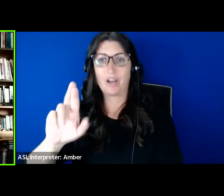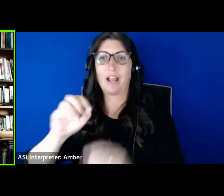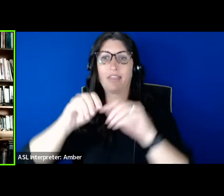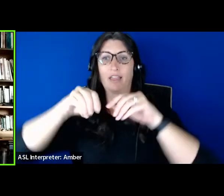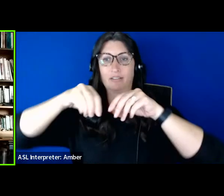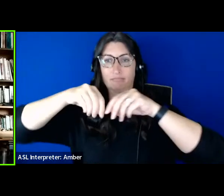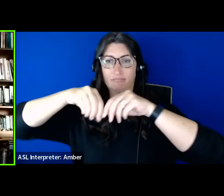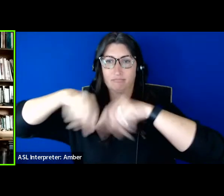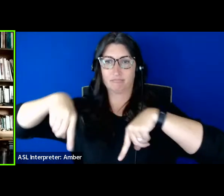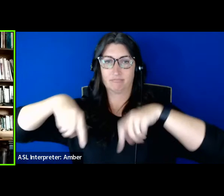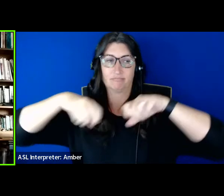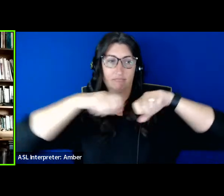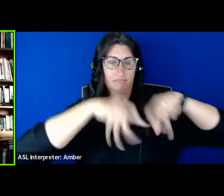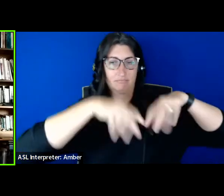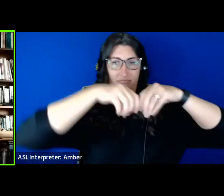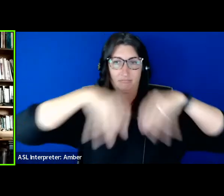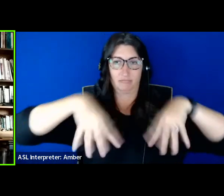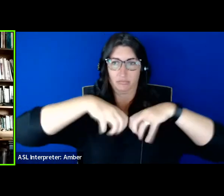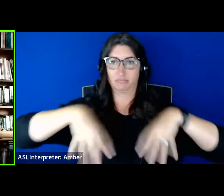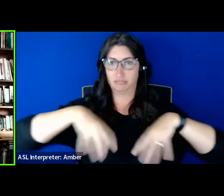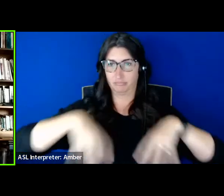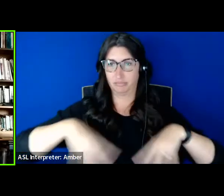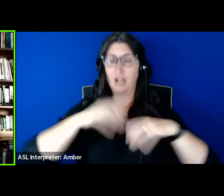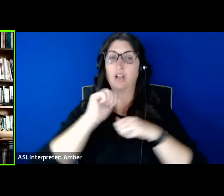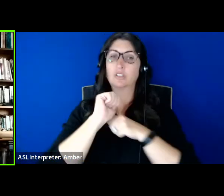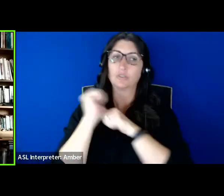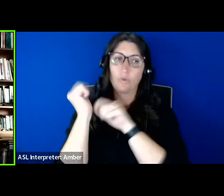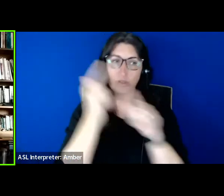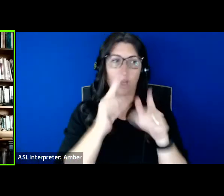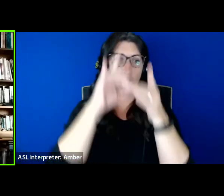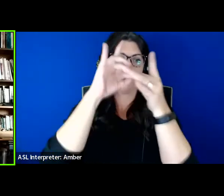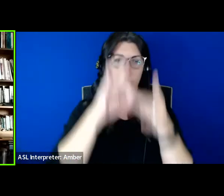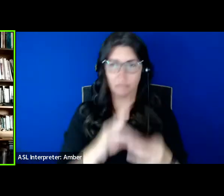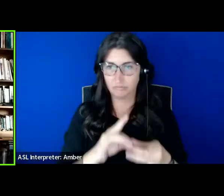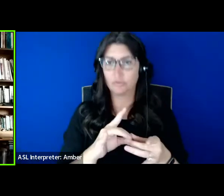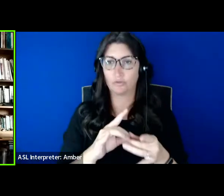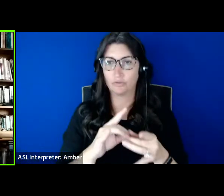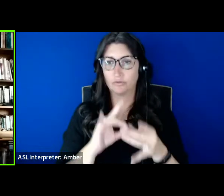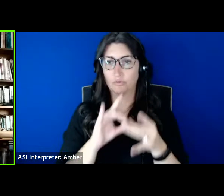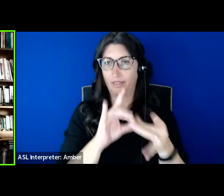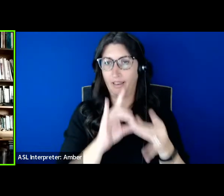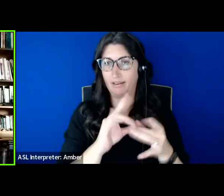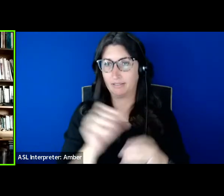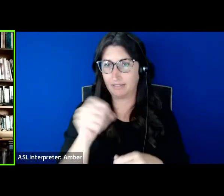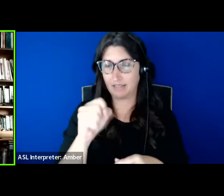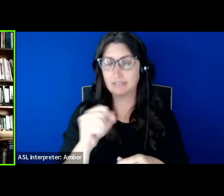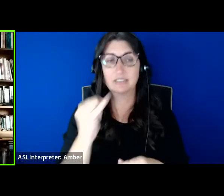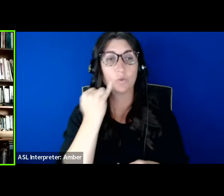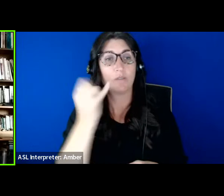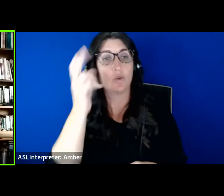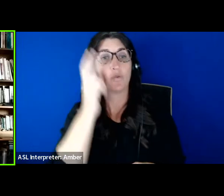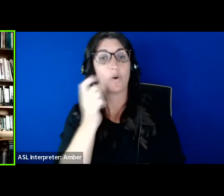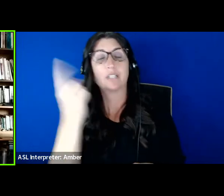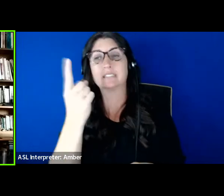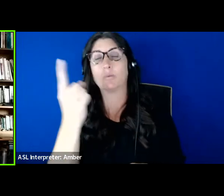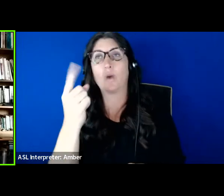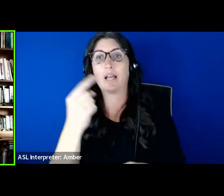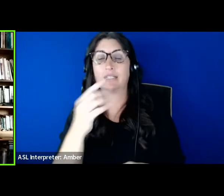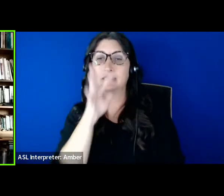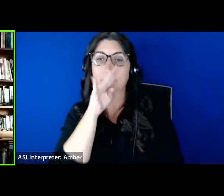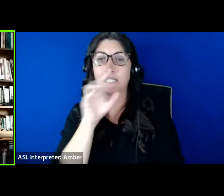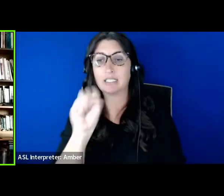all branches of the language. So it's all very related language. So if you have heard anyone speak Samoan